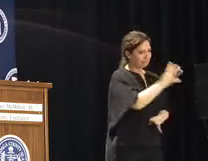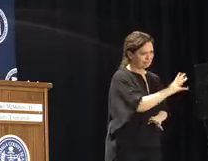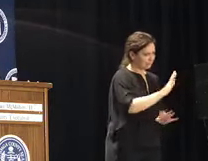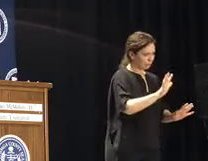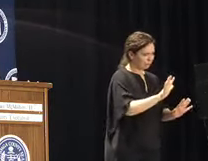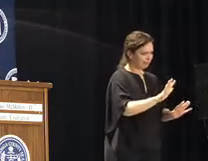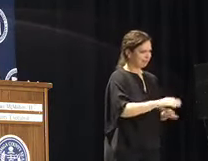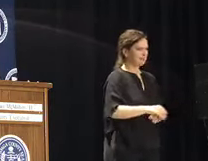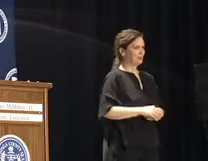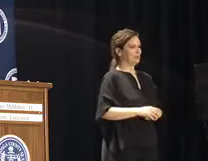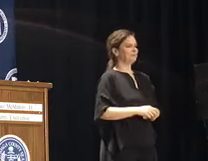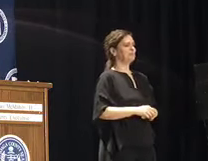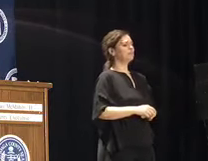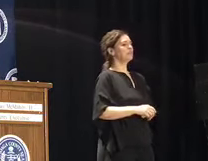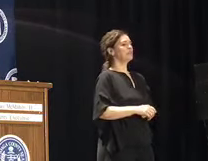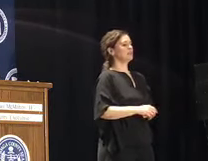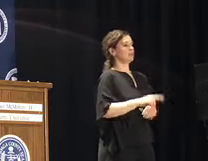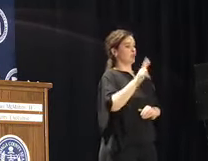is